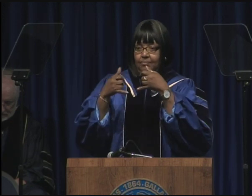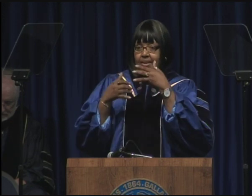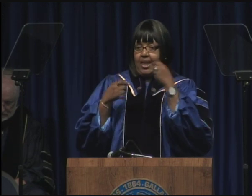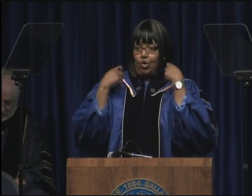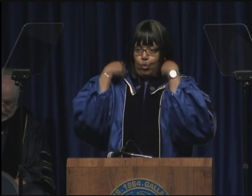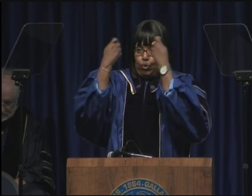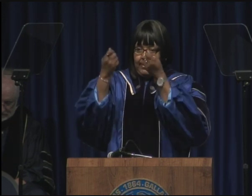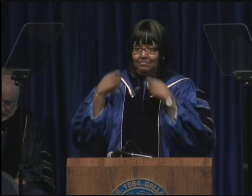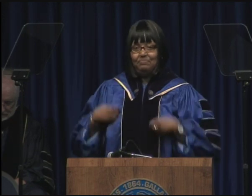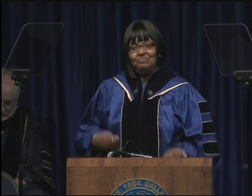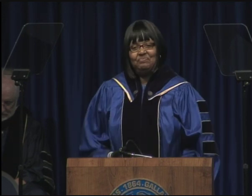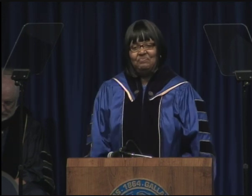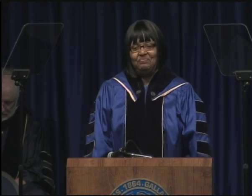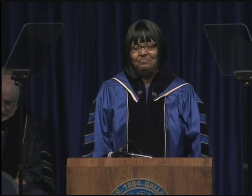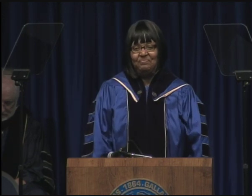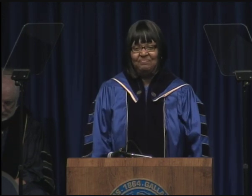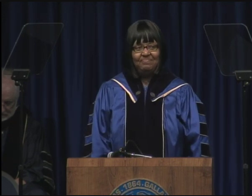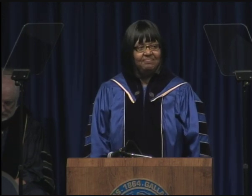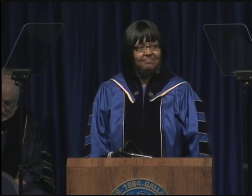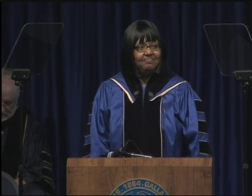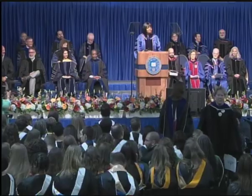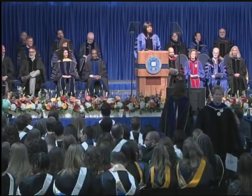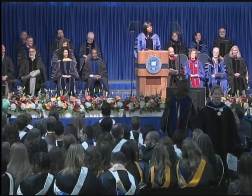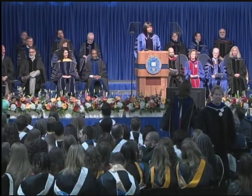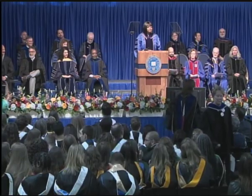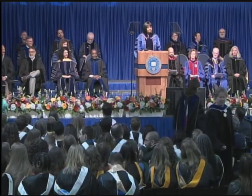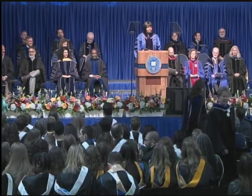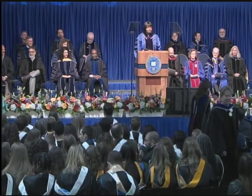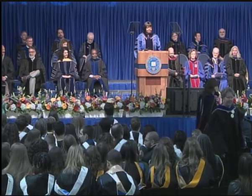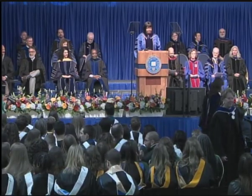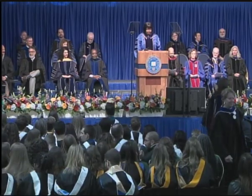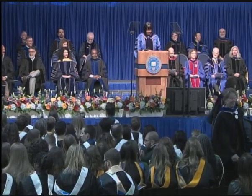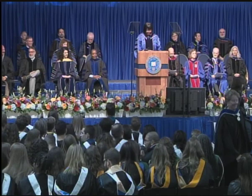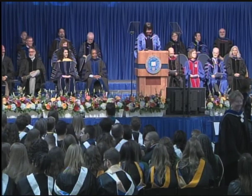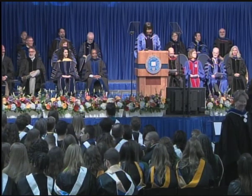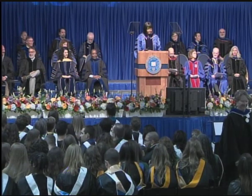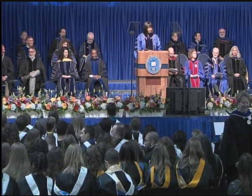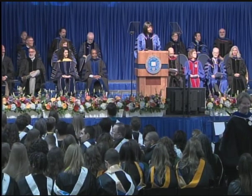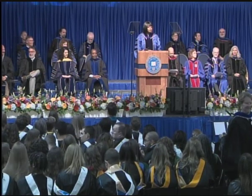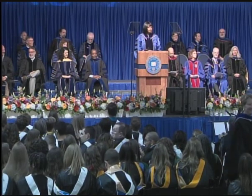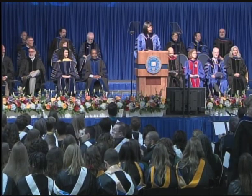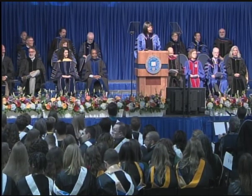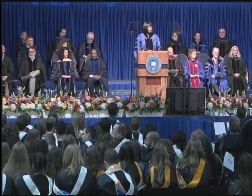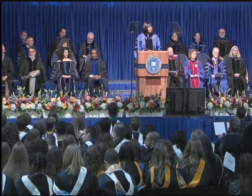in presenting 2 awards and hooding to the MSW students?